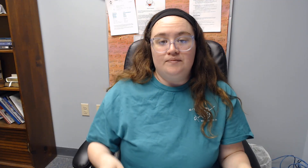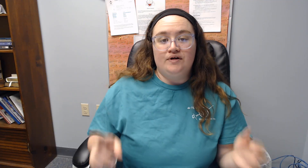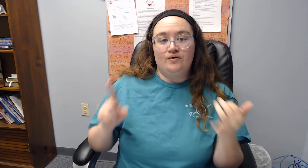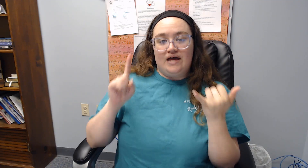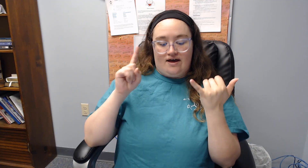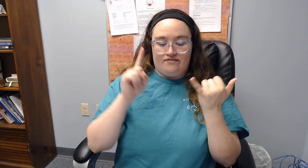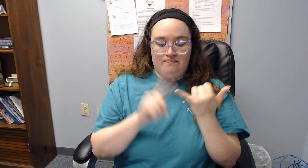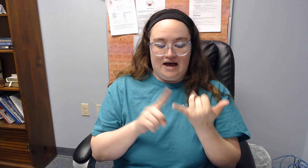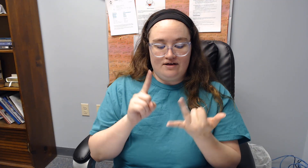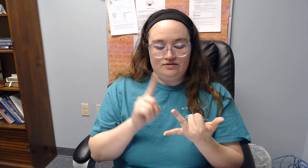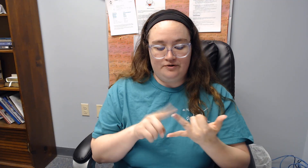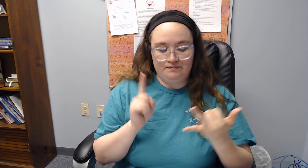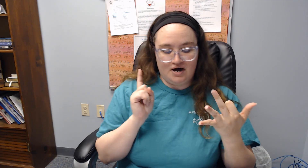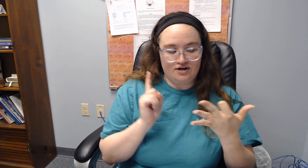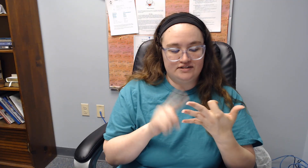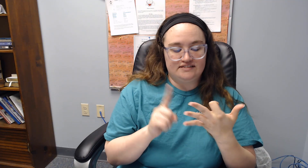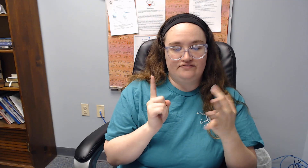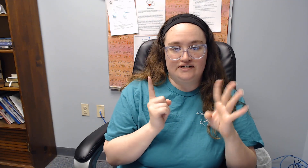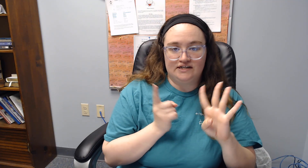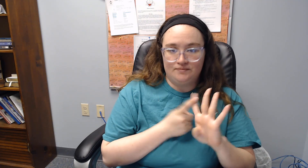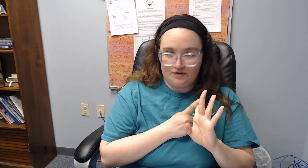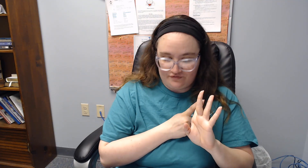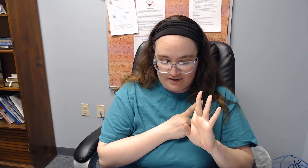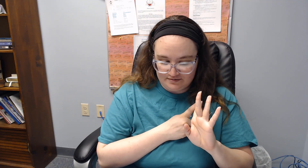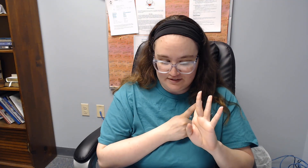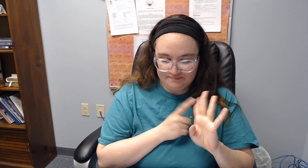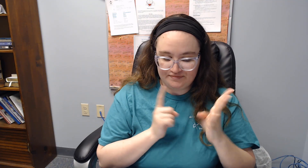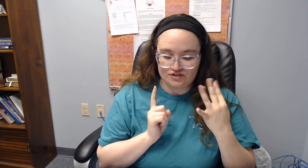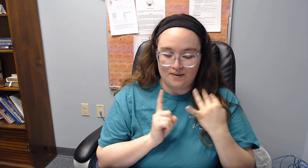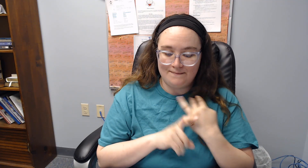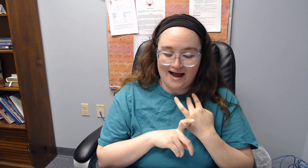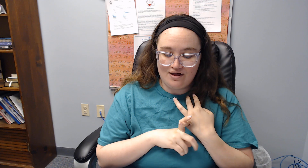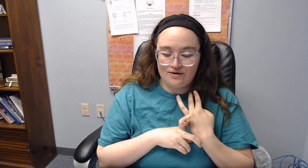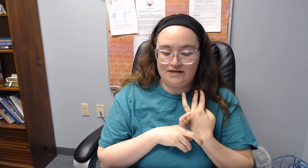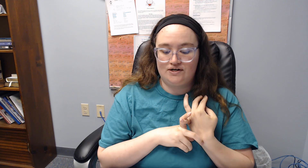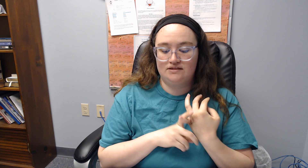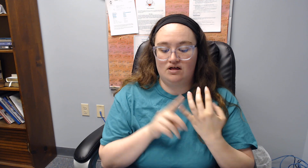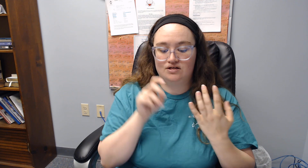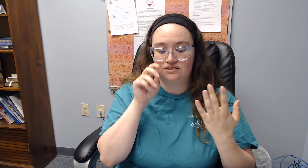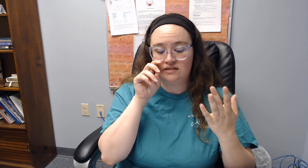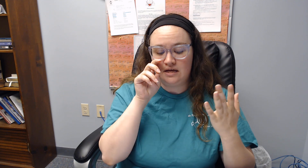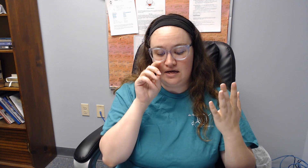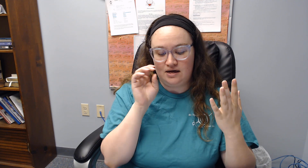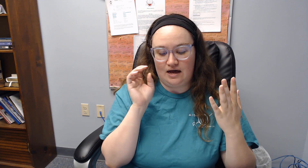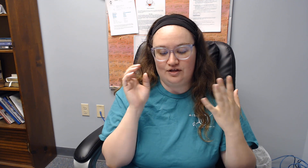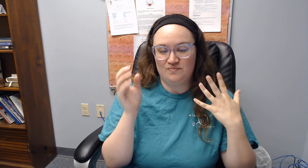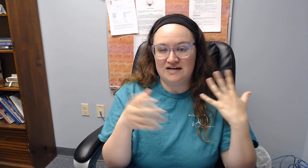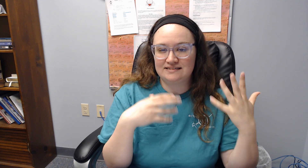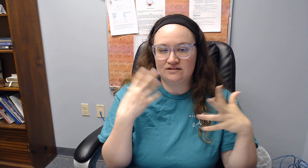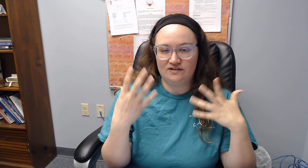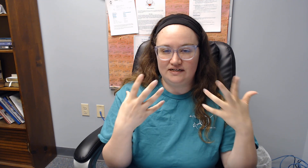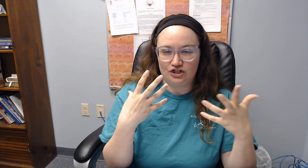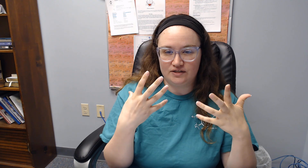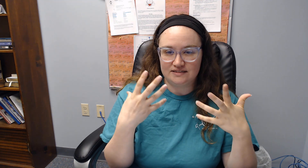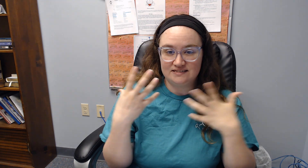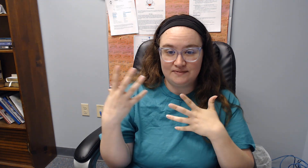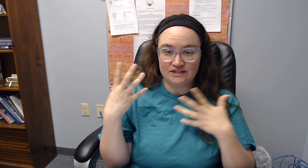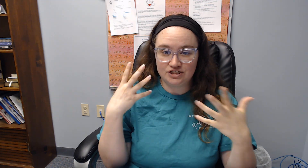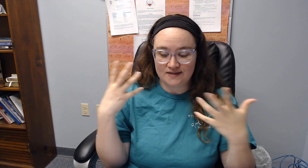We have mild, moderate, severe, and profound. So mild hearing loss, you might still hear the speech